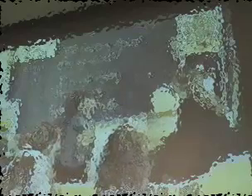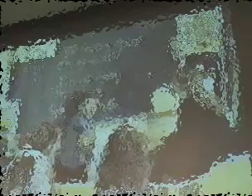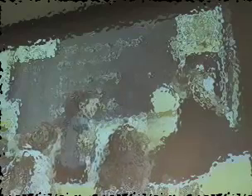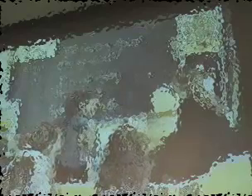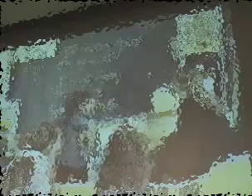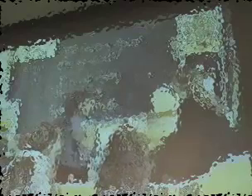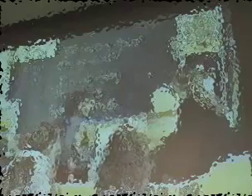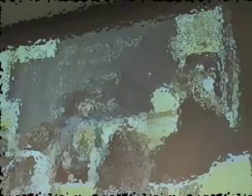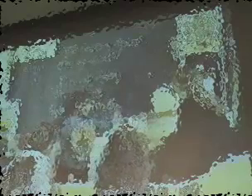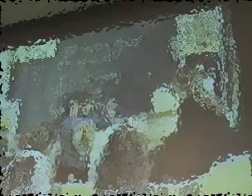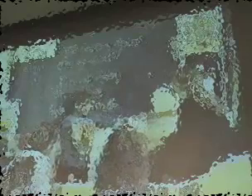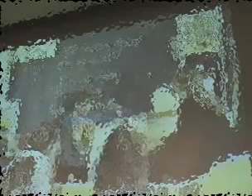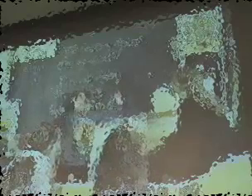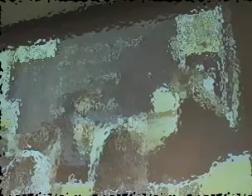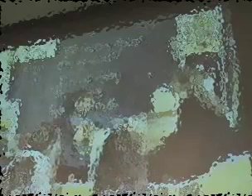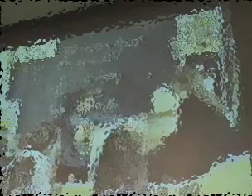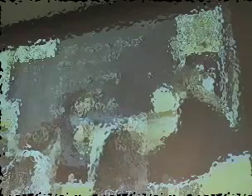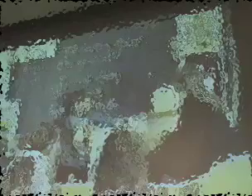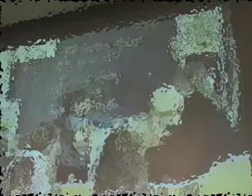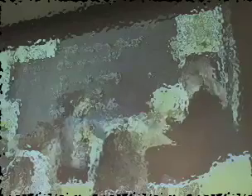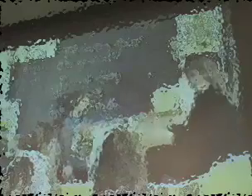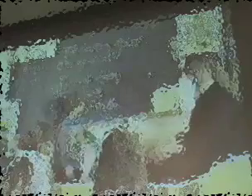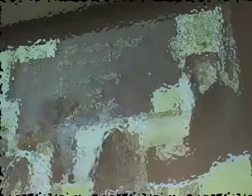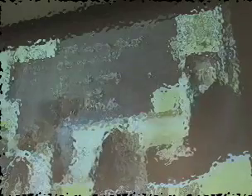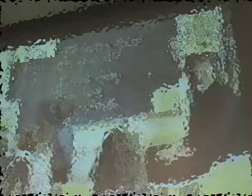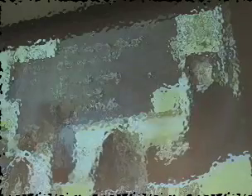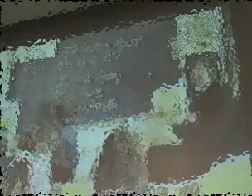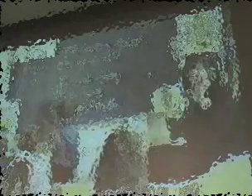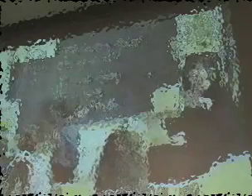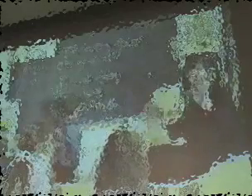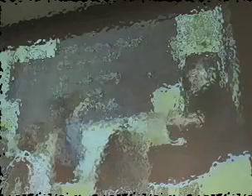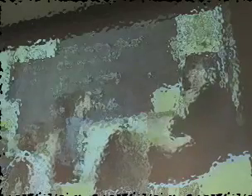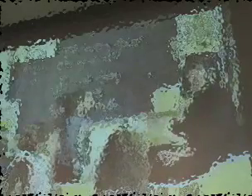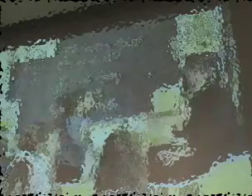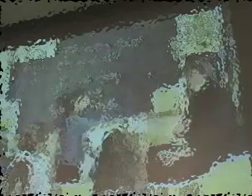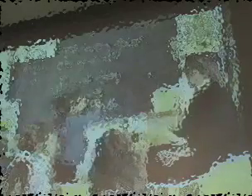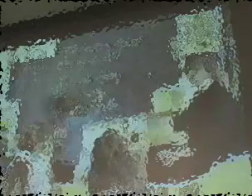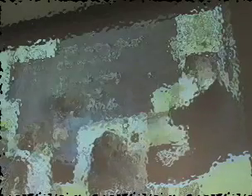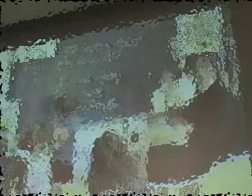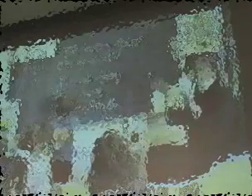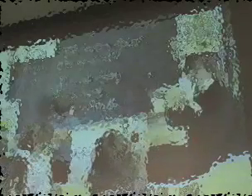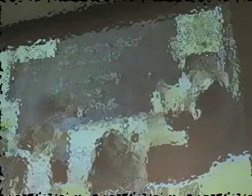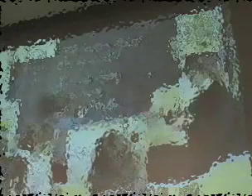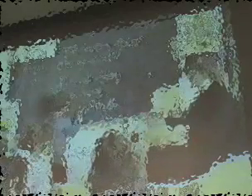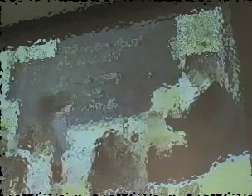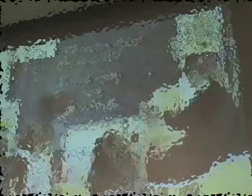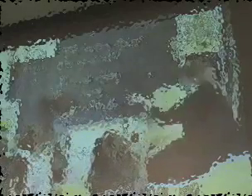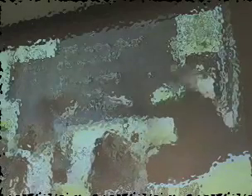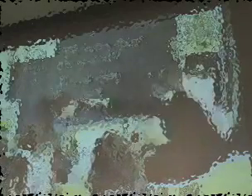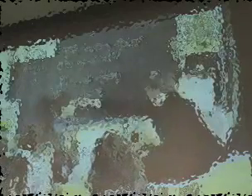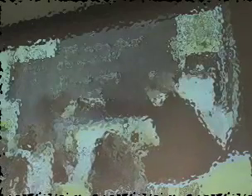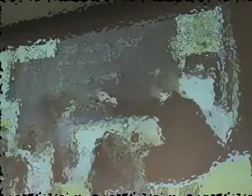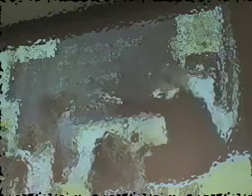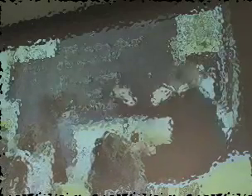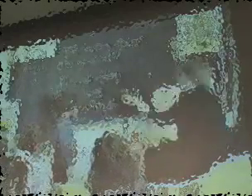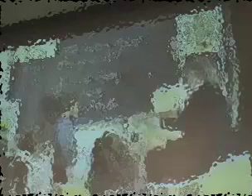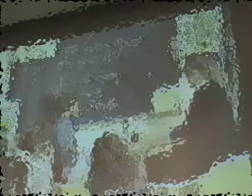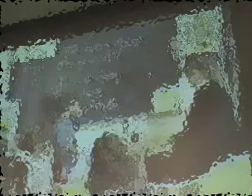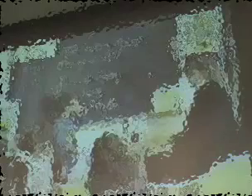not raining. It's not raining. Good for you. All right, it's not raining.